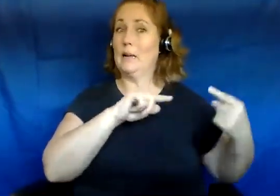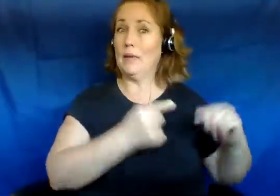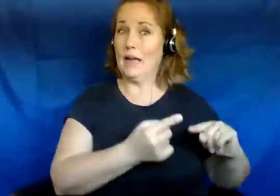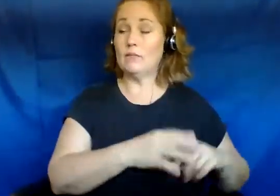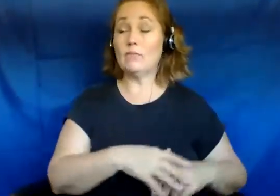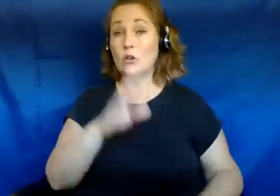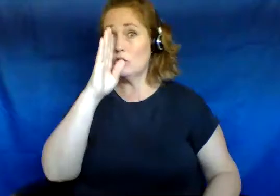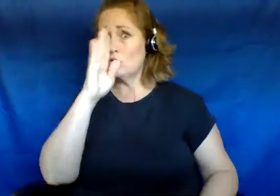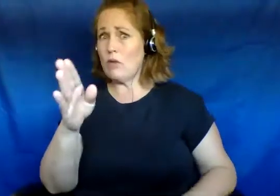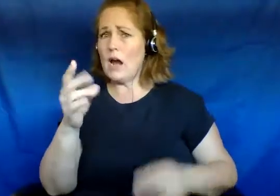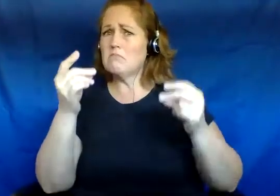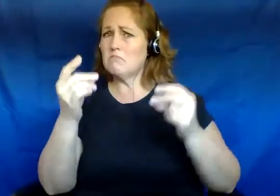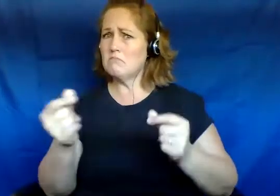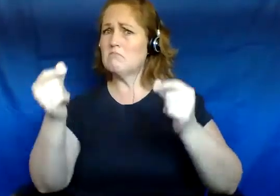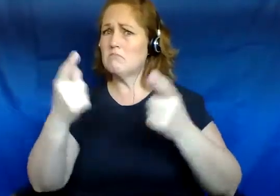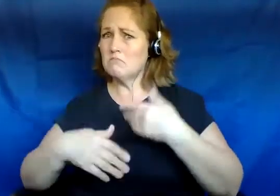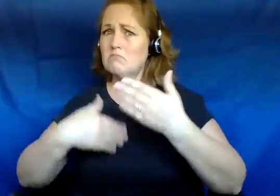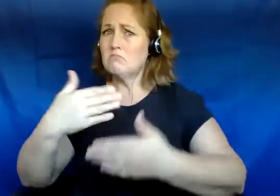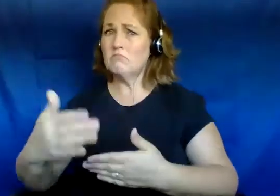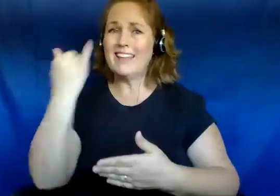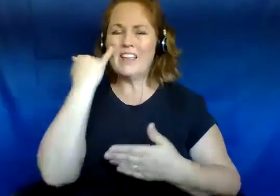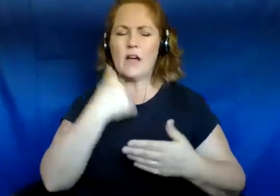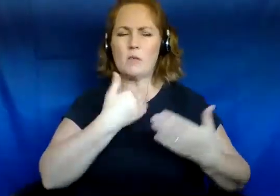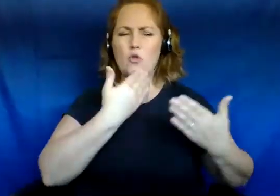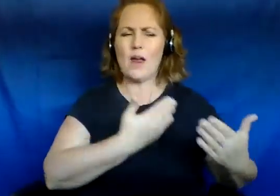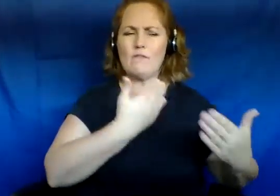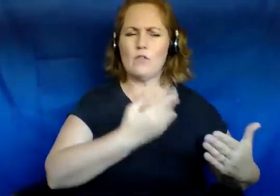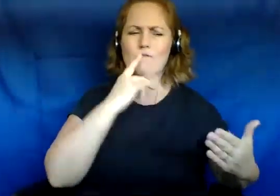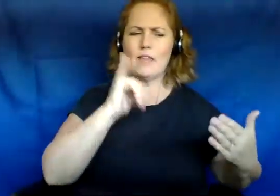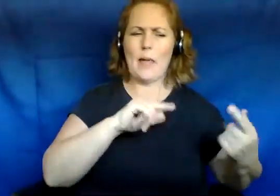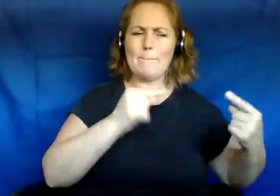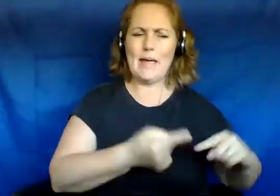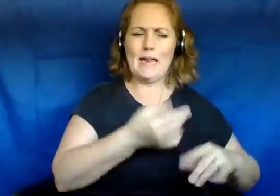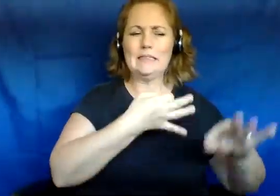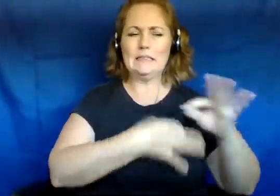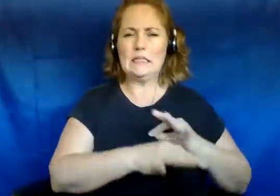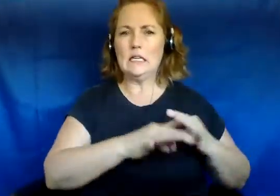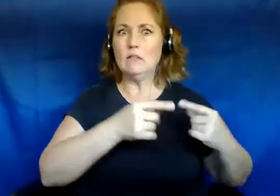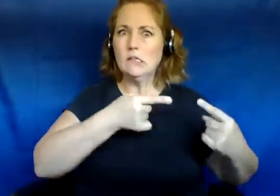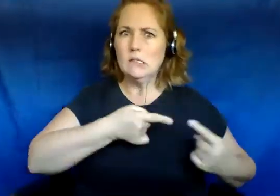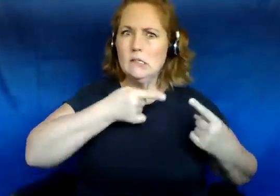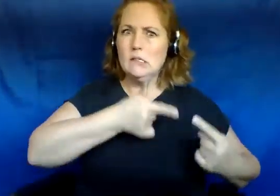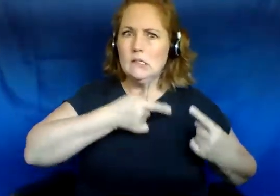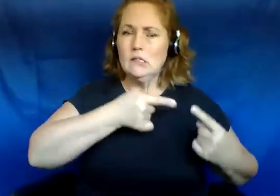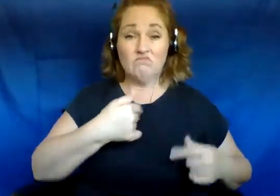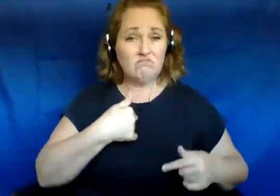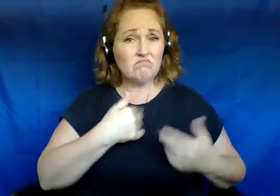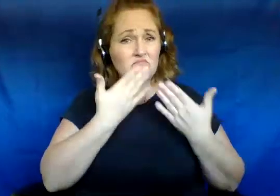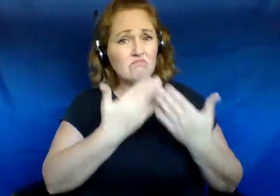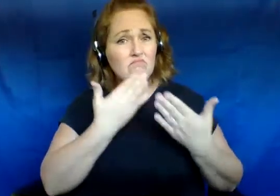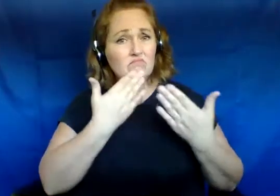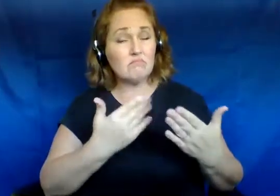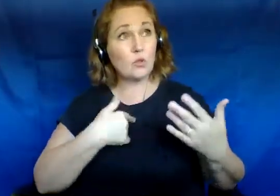Sobriety follows quickly when one can be grateful for pain rather than struggling with it. I am grateful that I